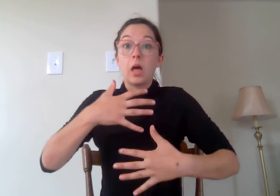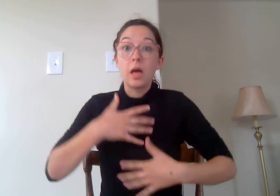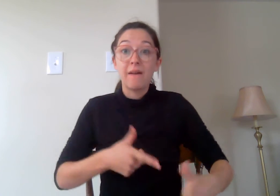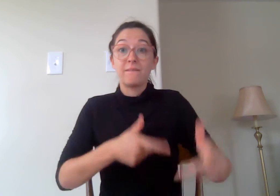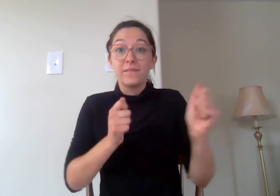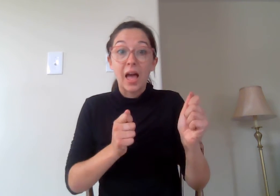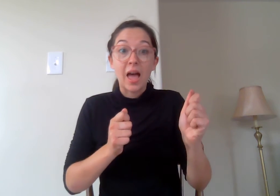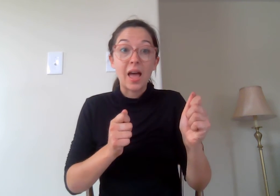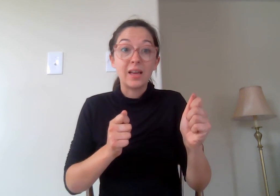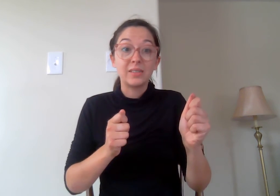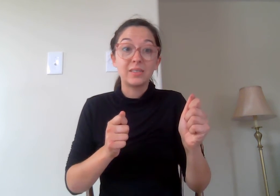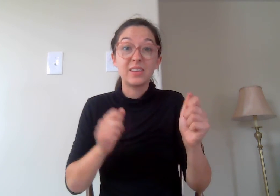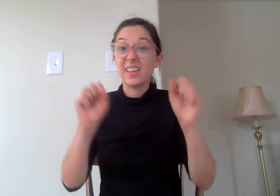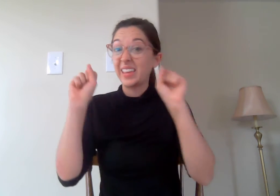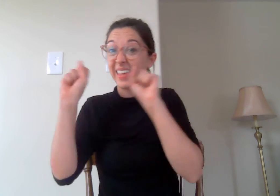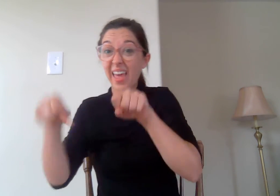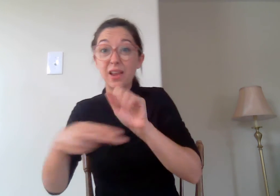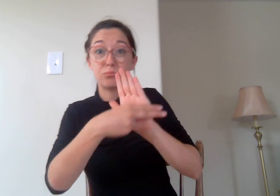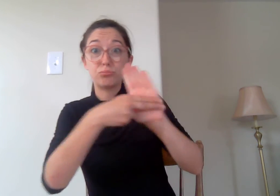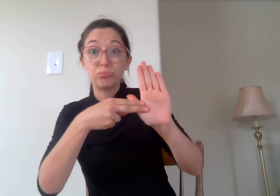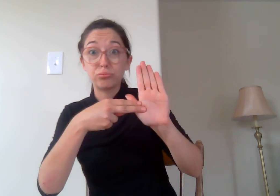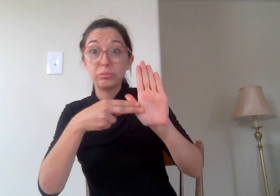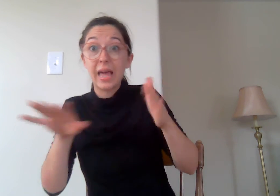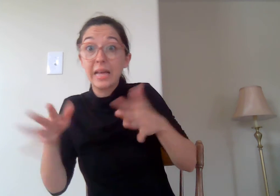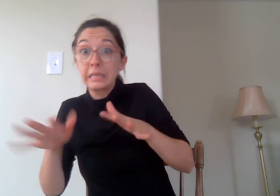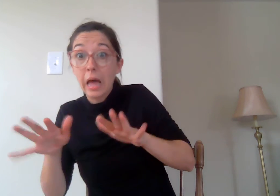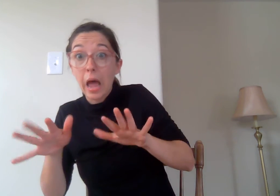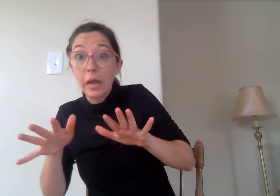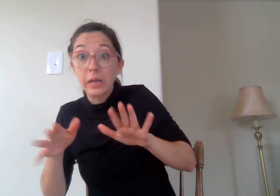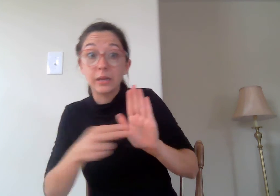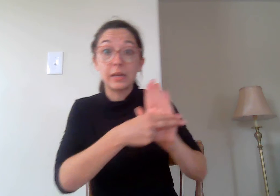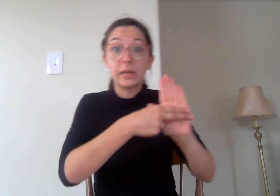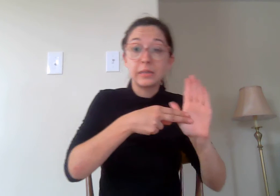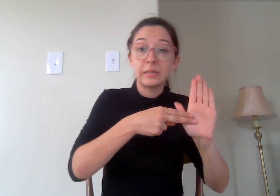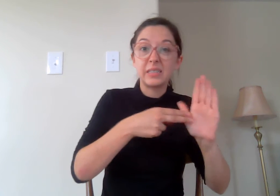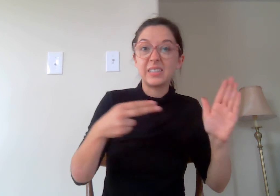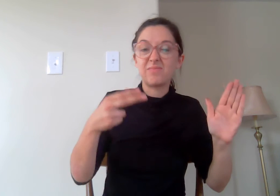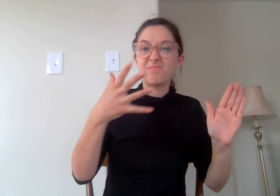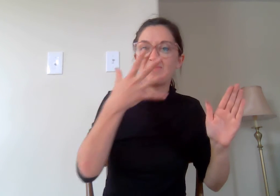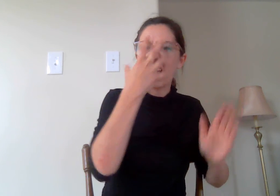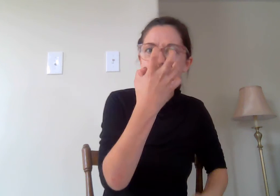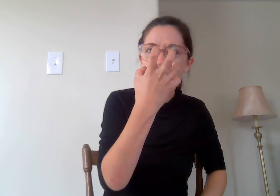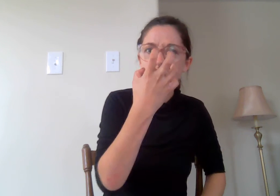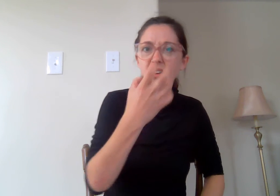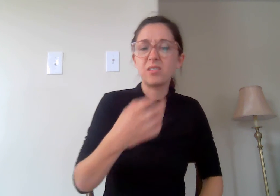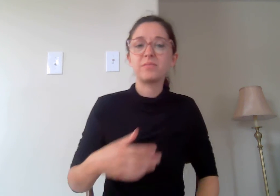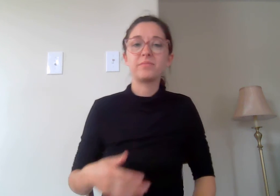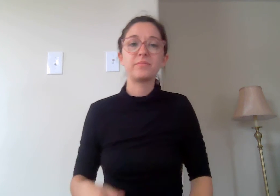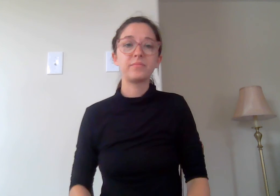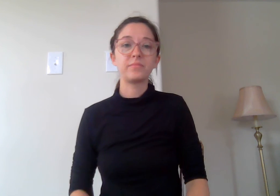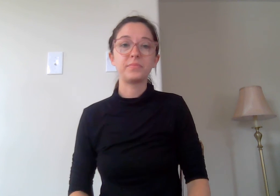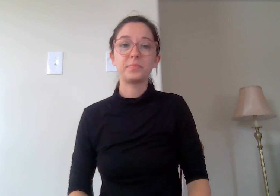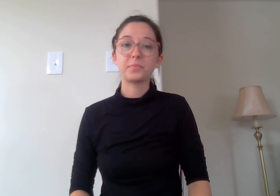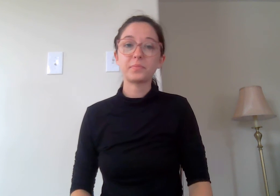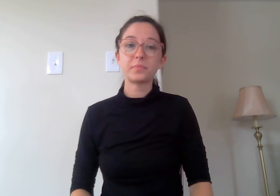as anger. Either way, they're both sides of the same coin. They need to do something. But if it lasts too long, then